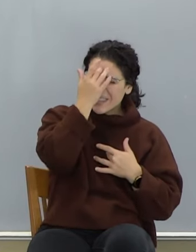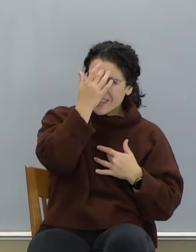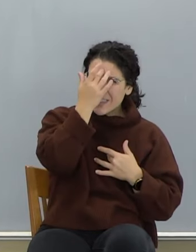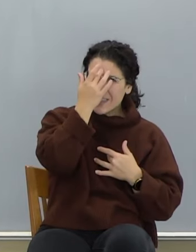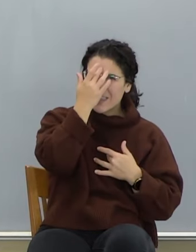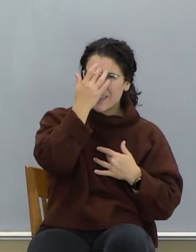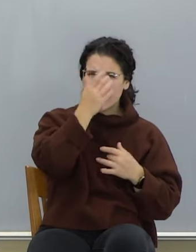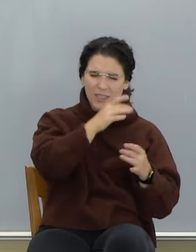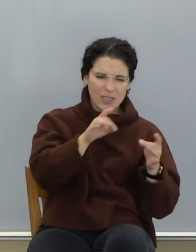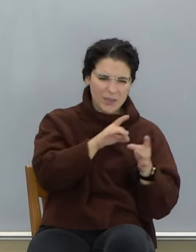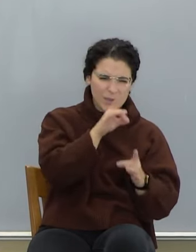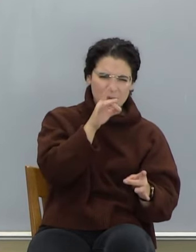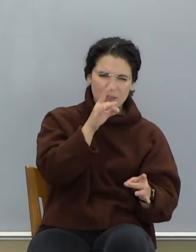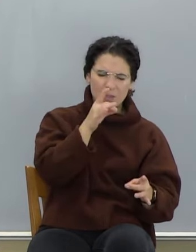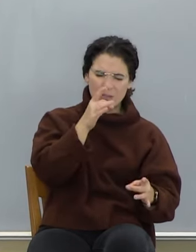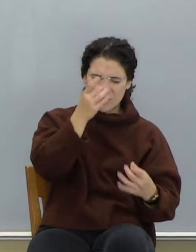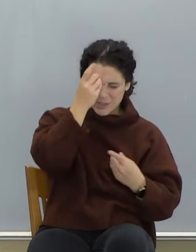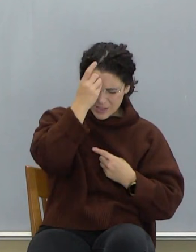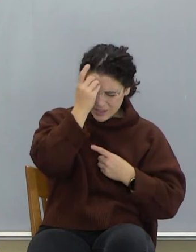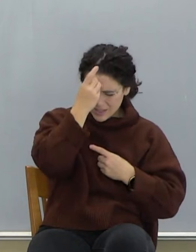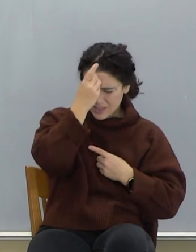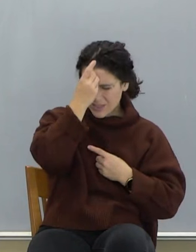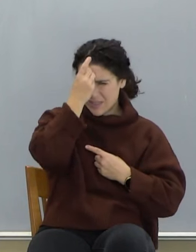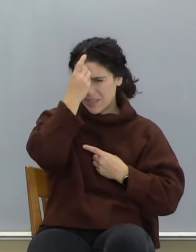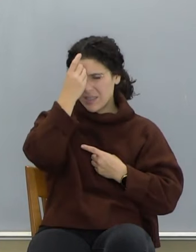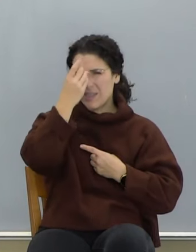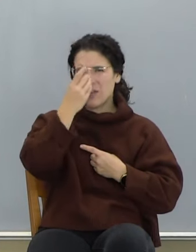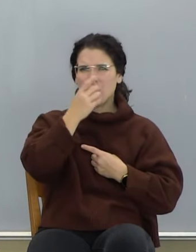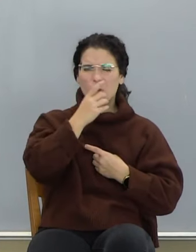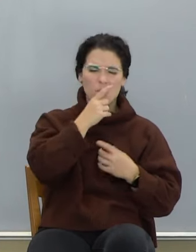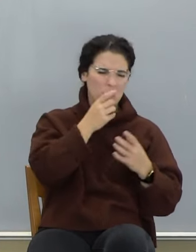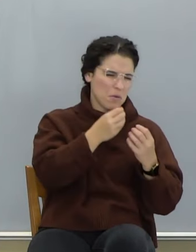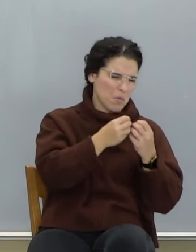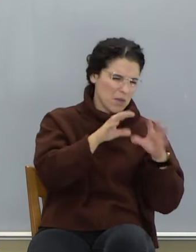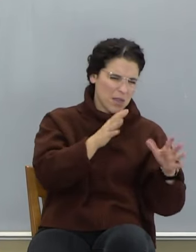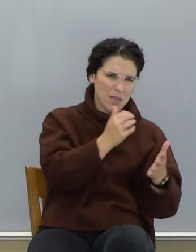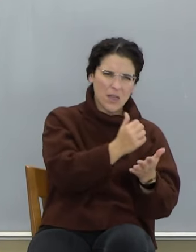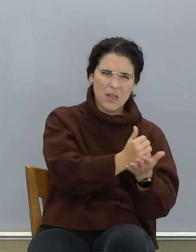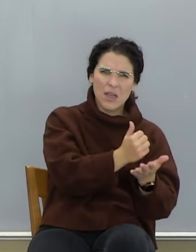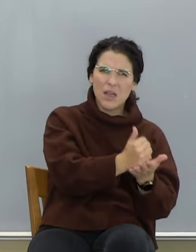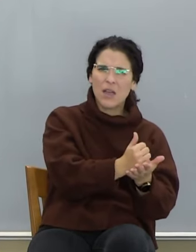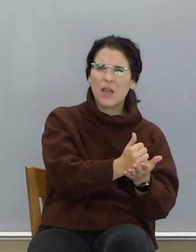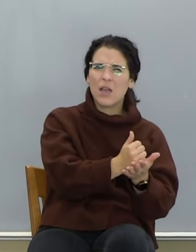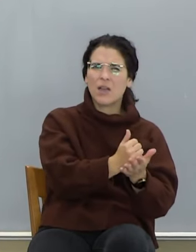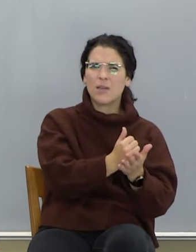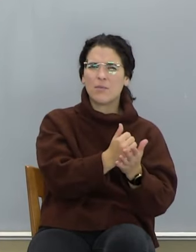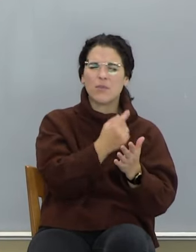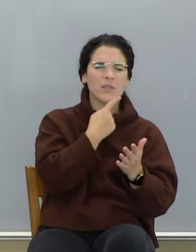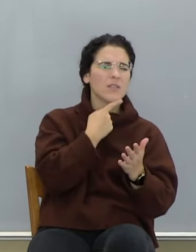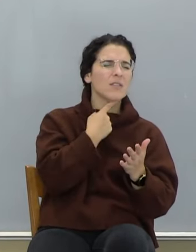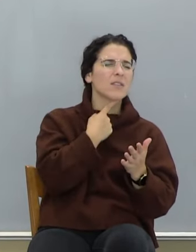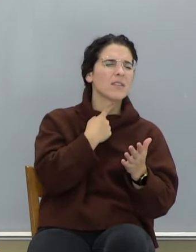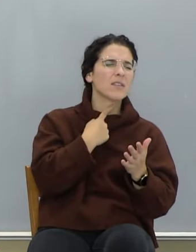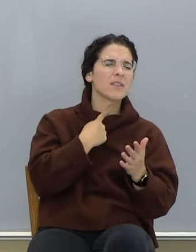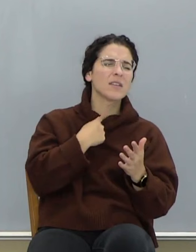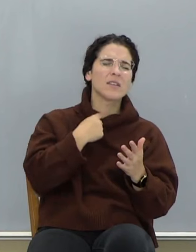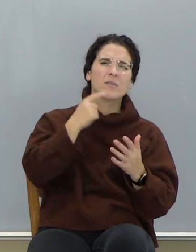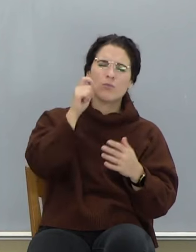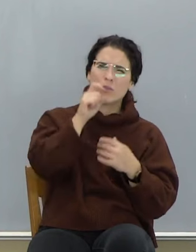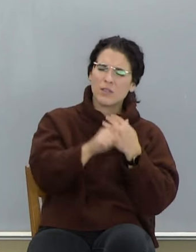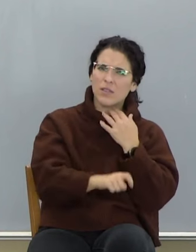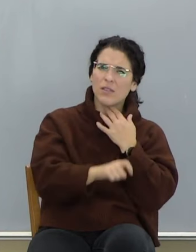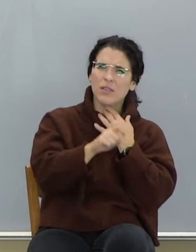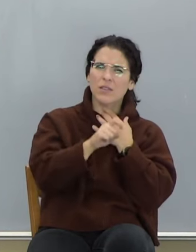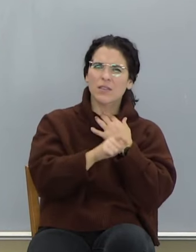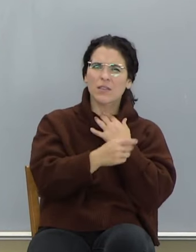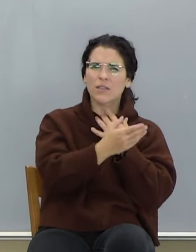those who are spiritually infirmed, those who are helpless, those who are in such desperate, dire need. He's the